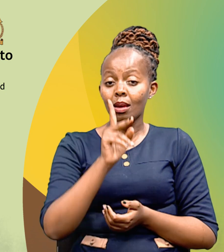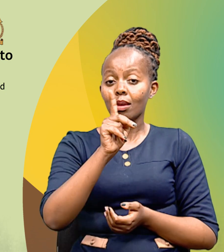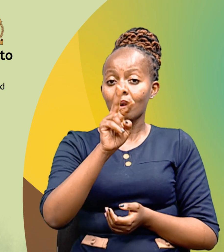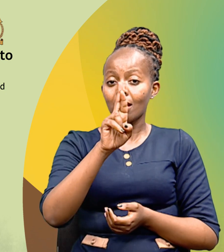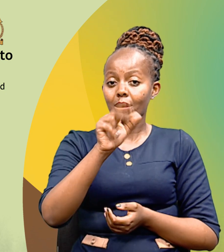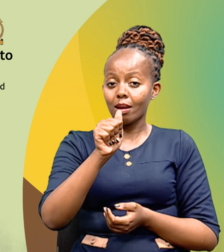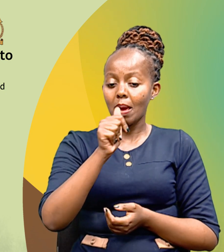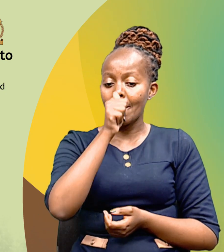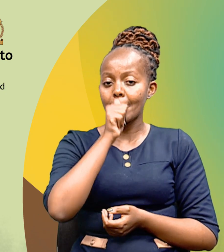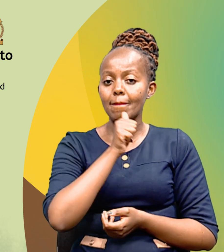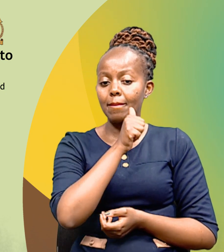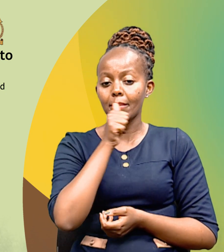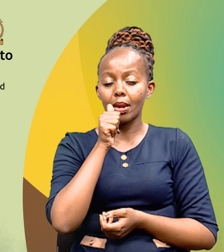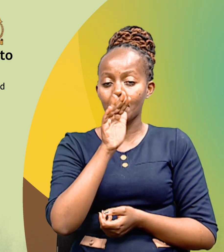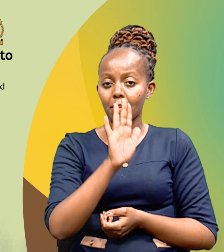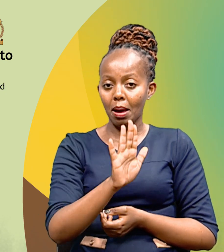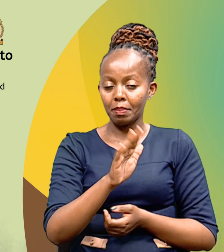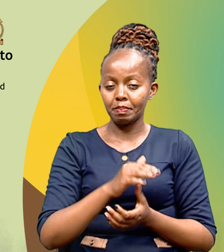KRA PIN.